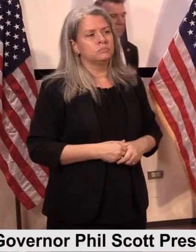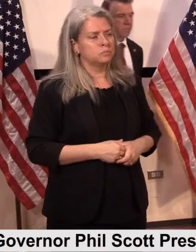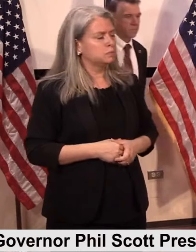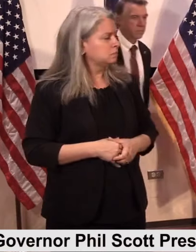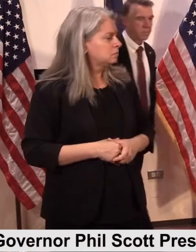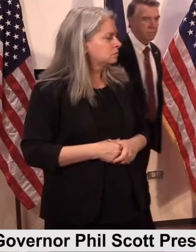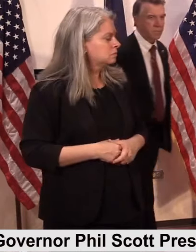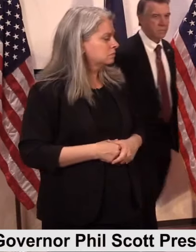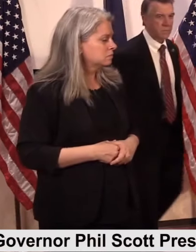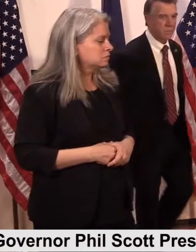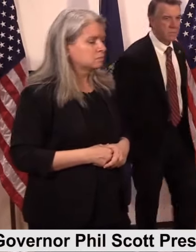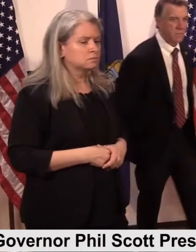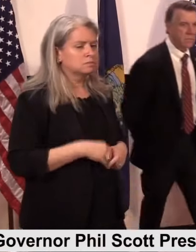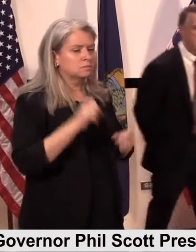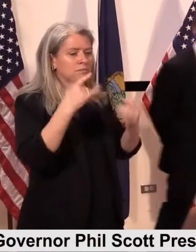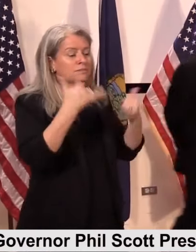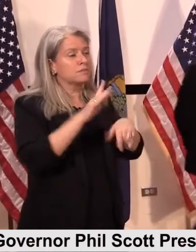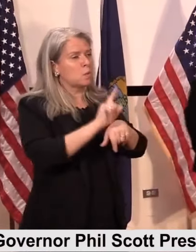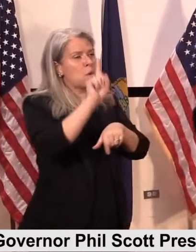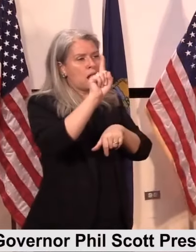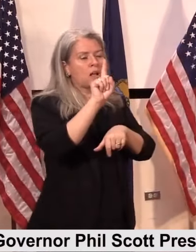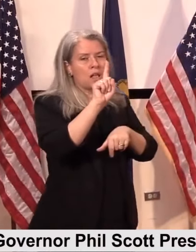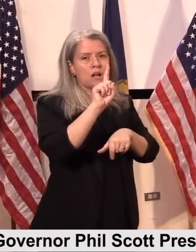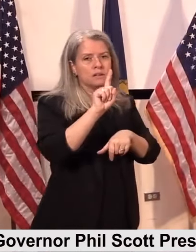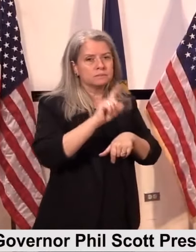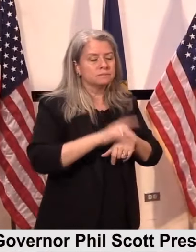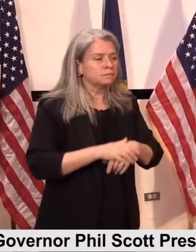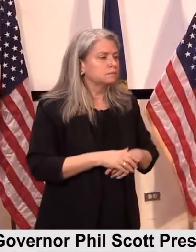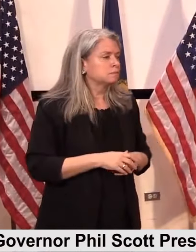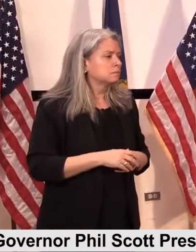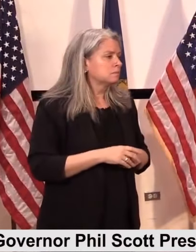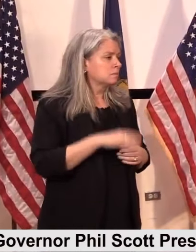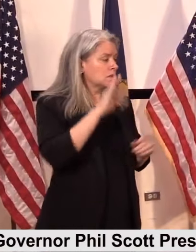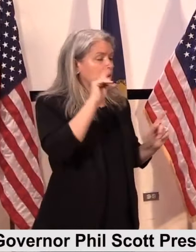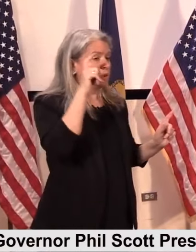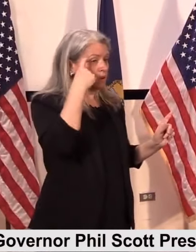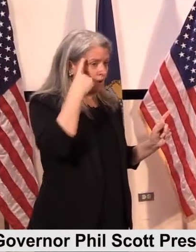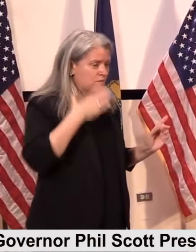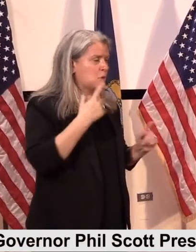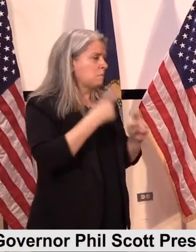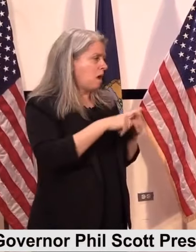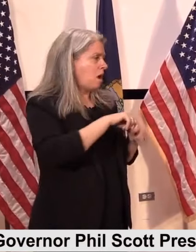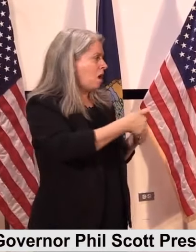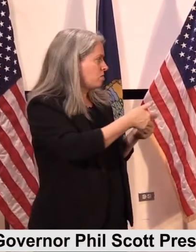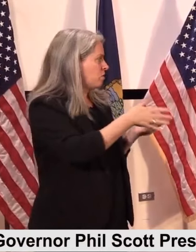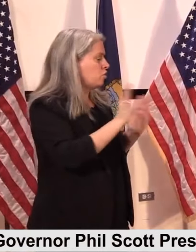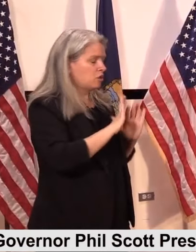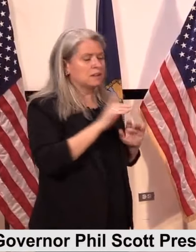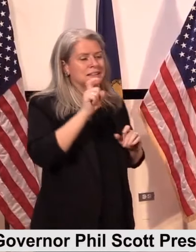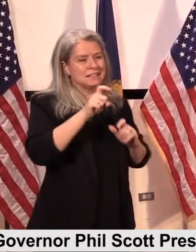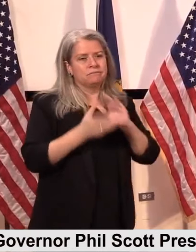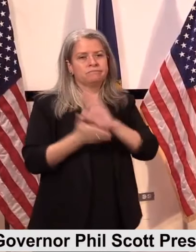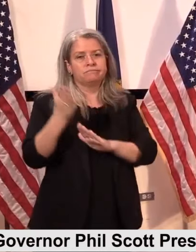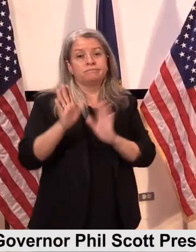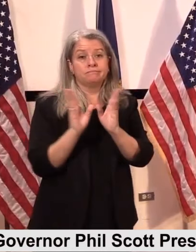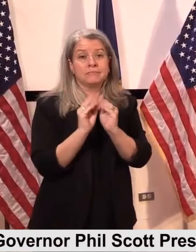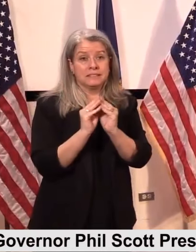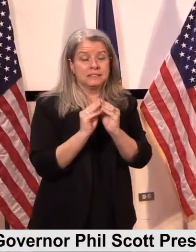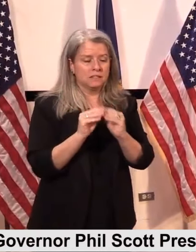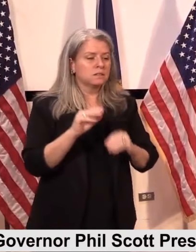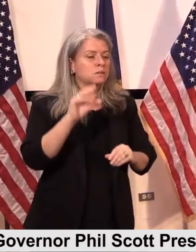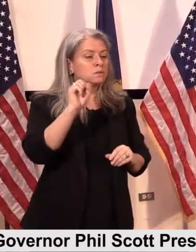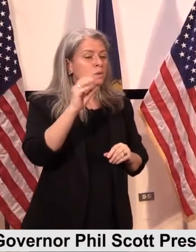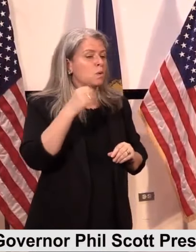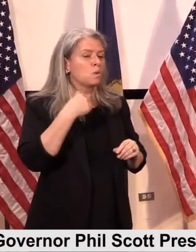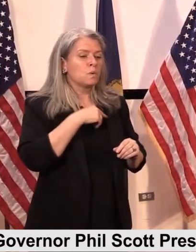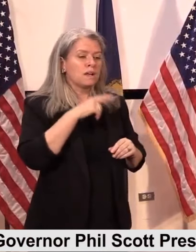Okay, it's 1 o'clock, and I know at least the governor, probably a lot of other people on this have a meeting, so I'm going to have, we